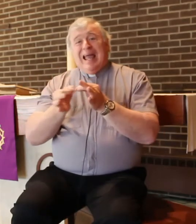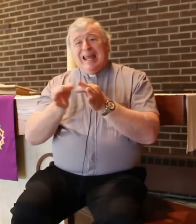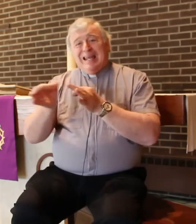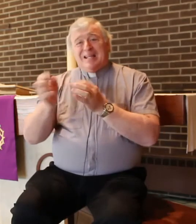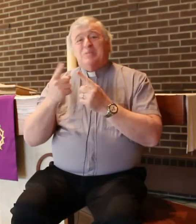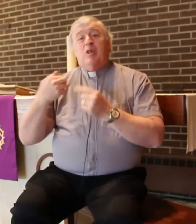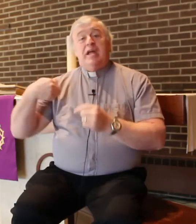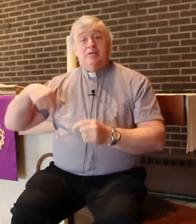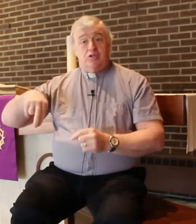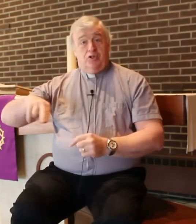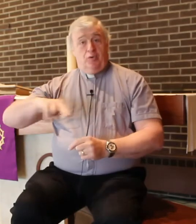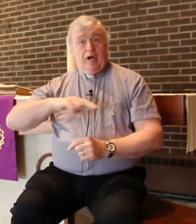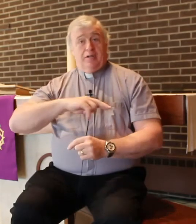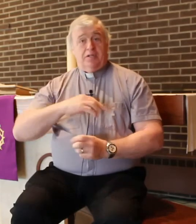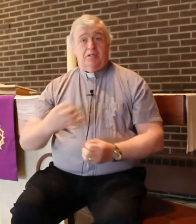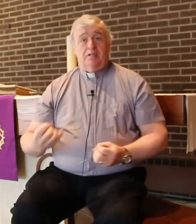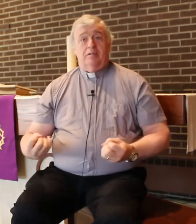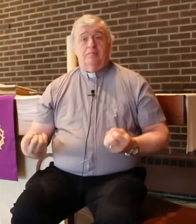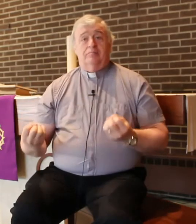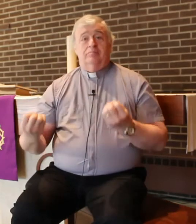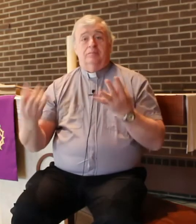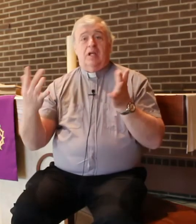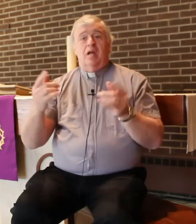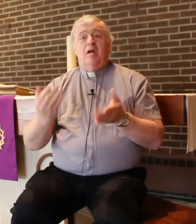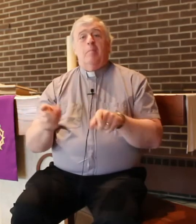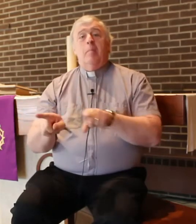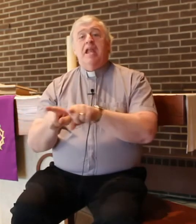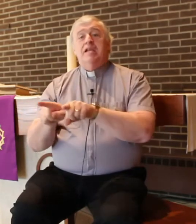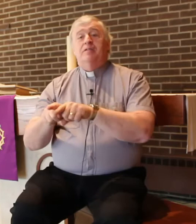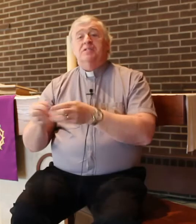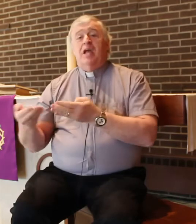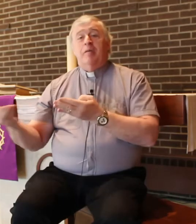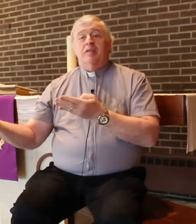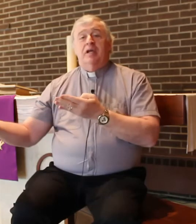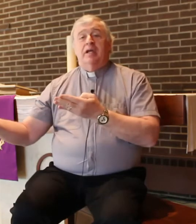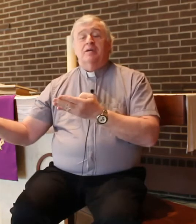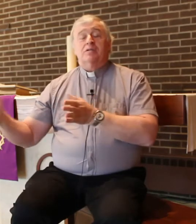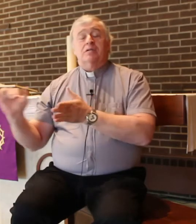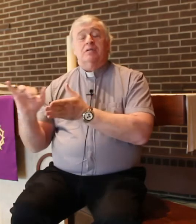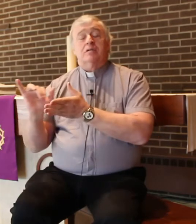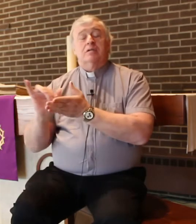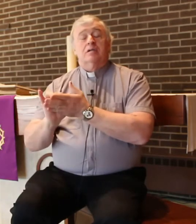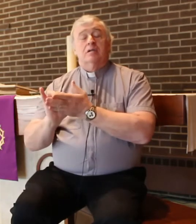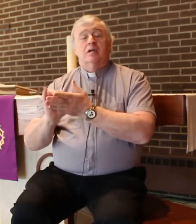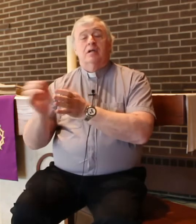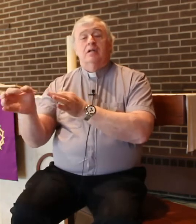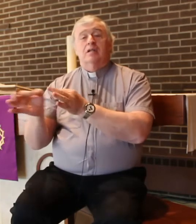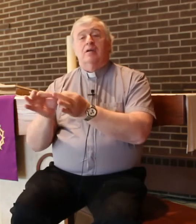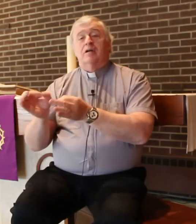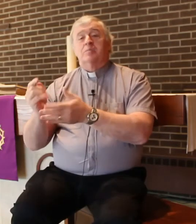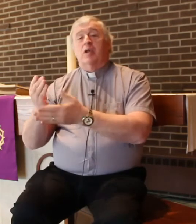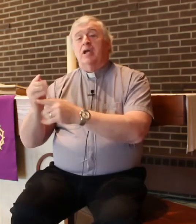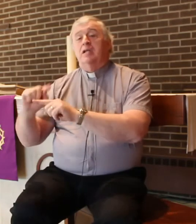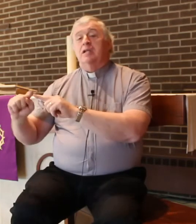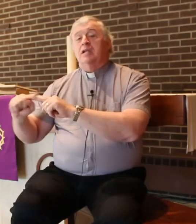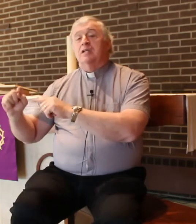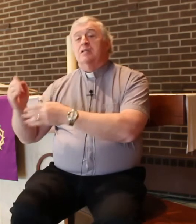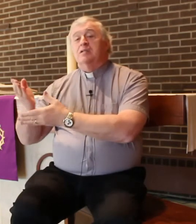And it explains to us many of the same things that are explained in